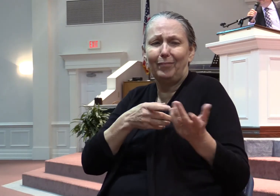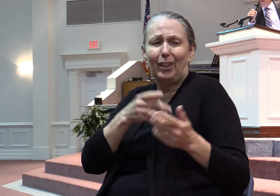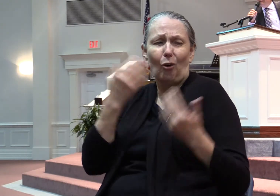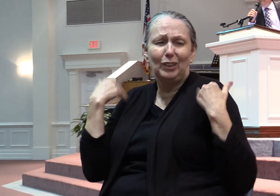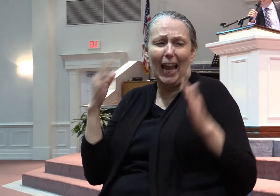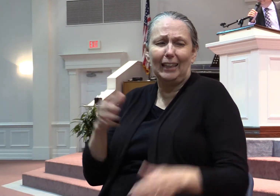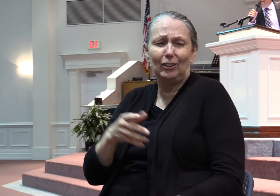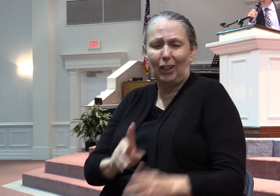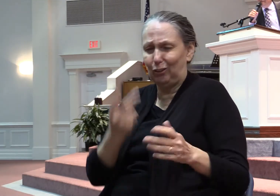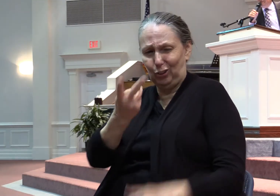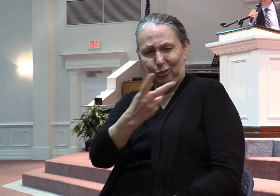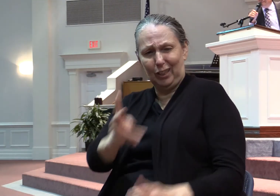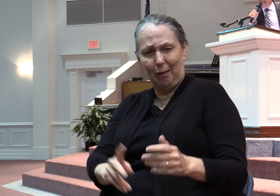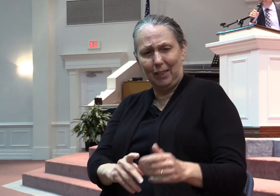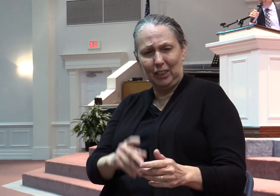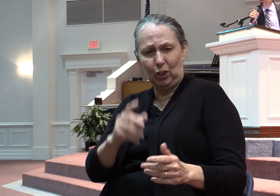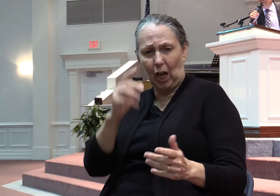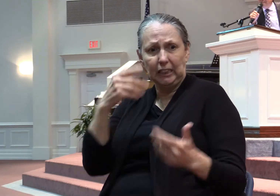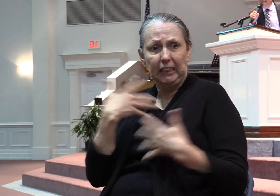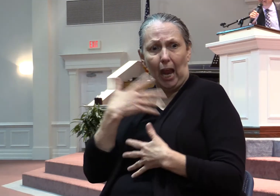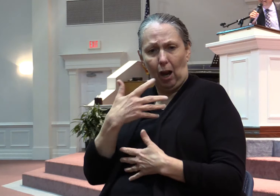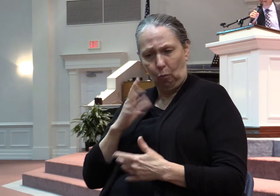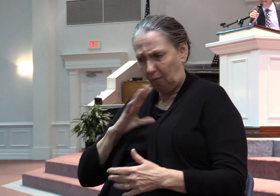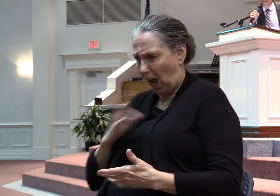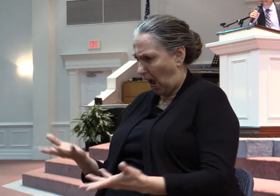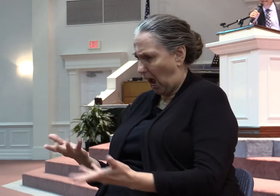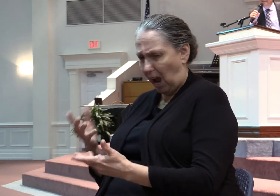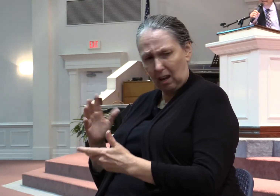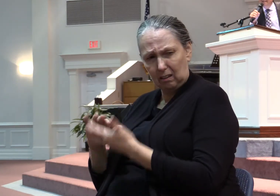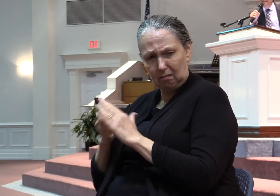showed up tonight, those two men, get you all scared. We're good.